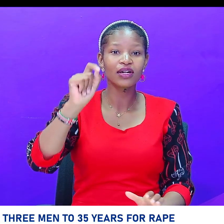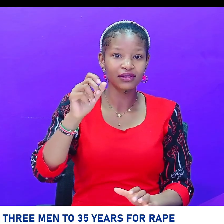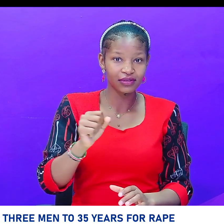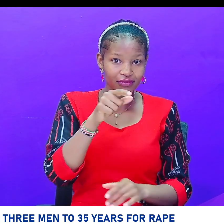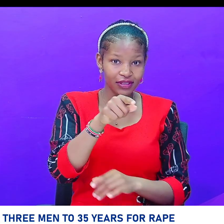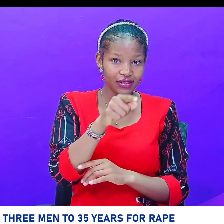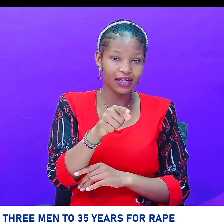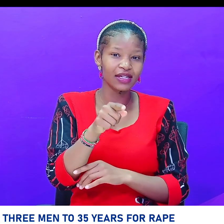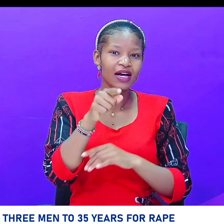Moving on,